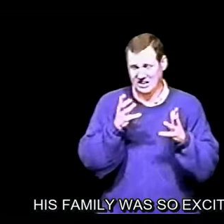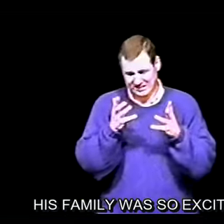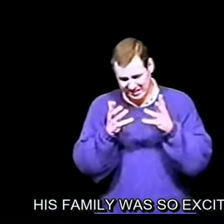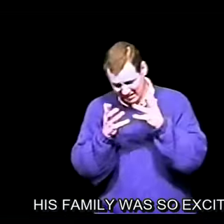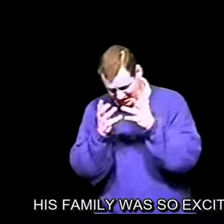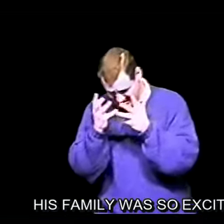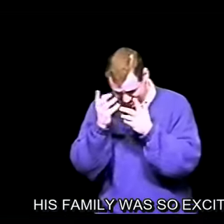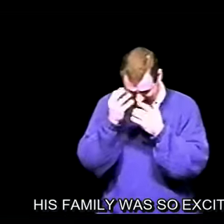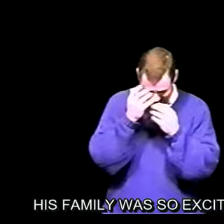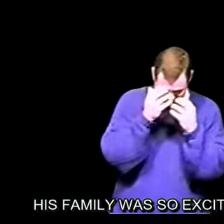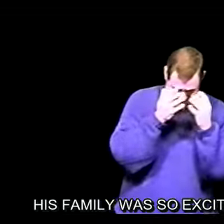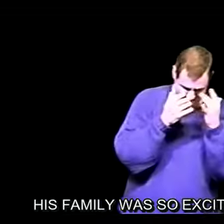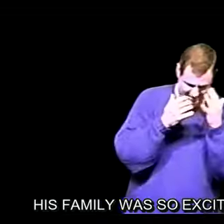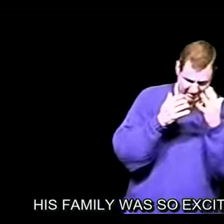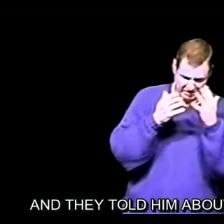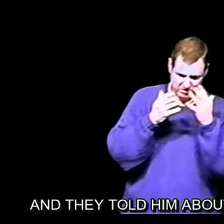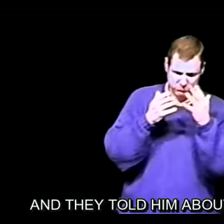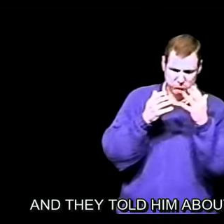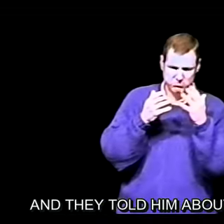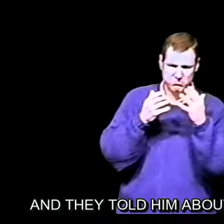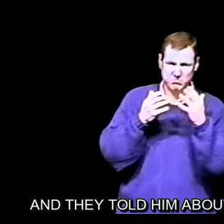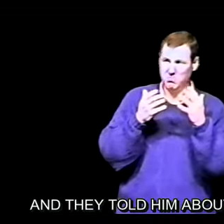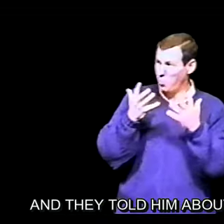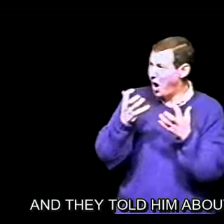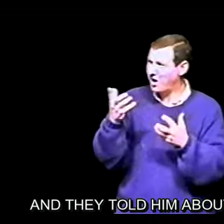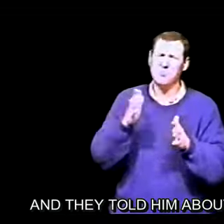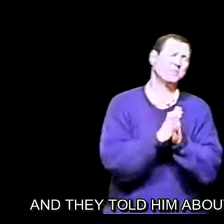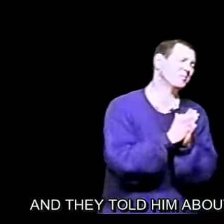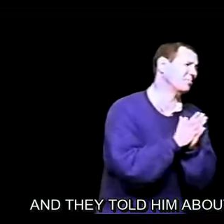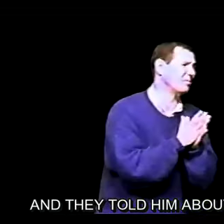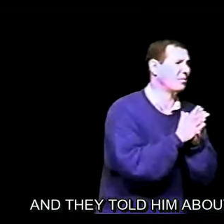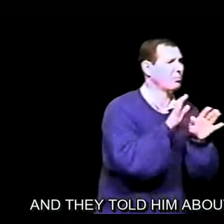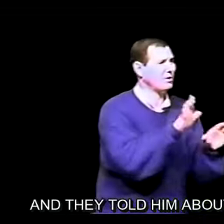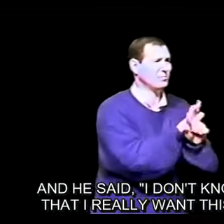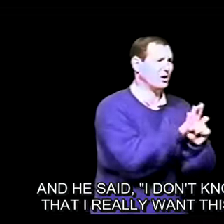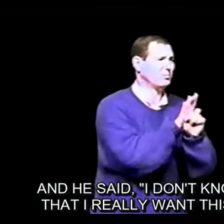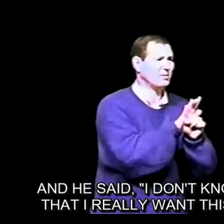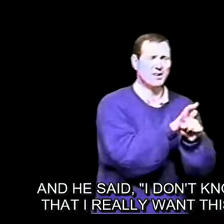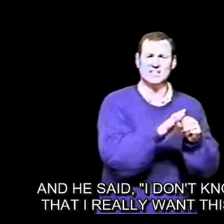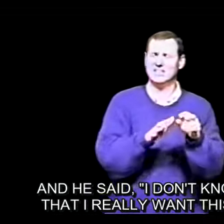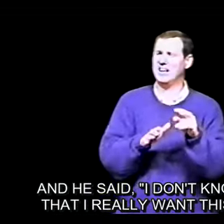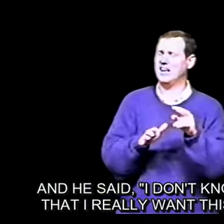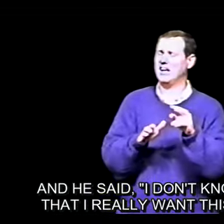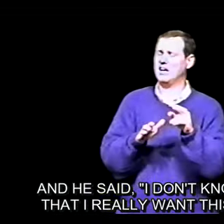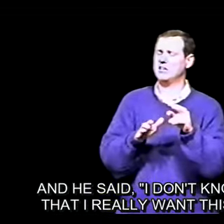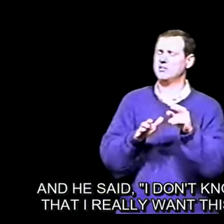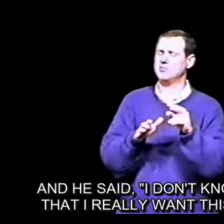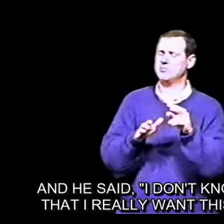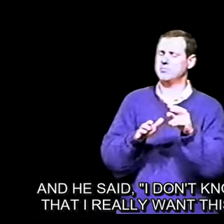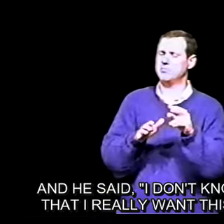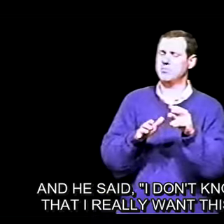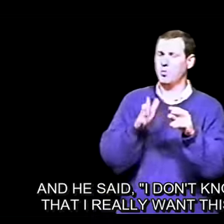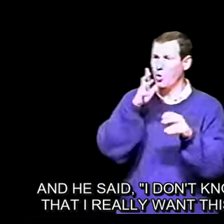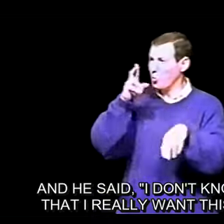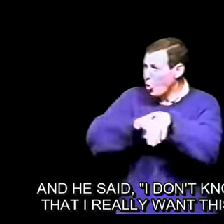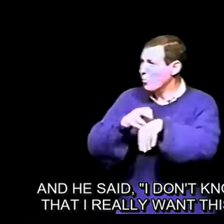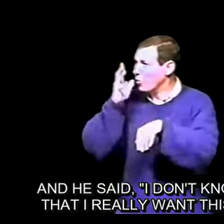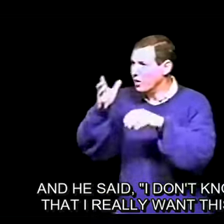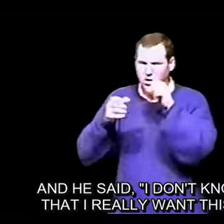excited, and they told him about it, and he said, I don't know, but I really want this. And his family